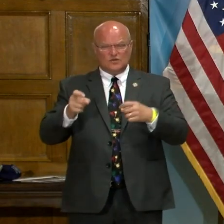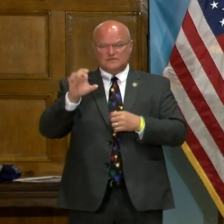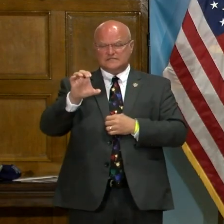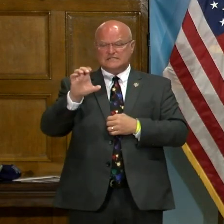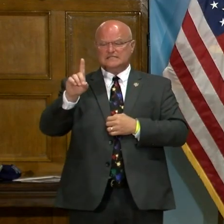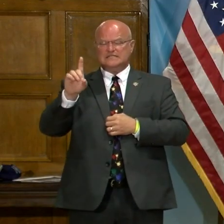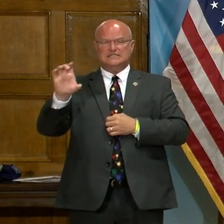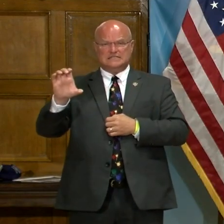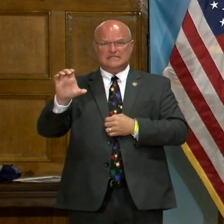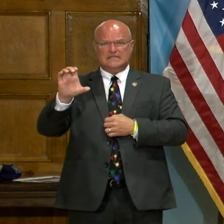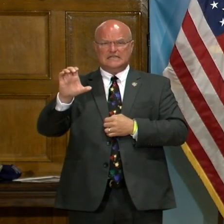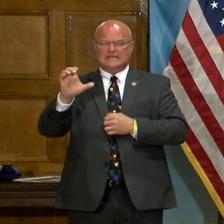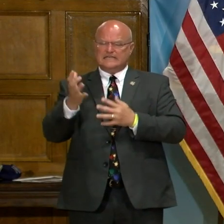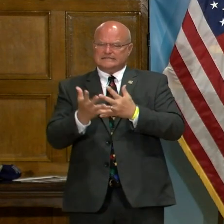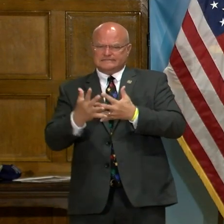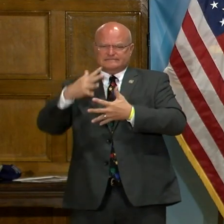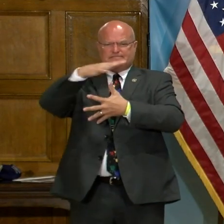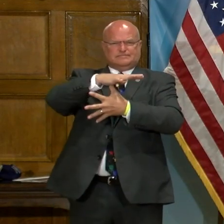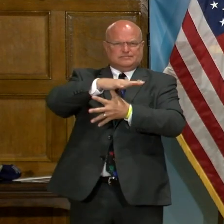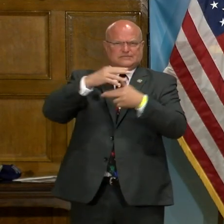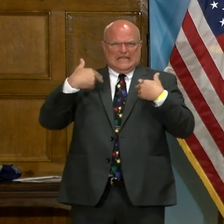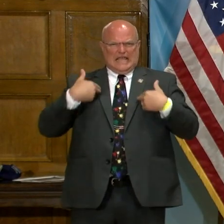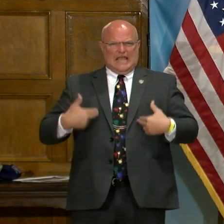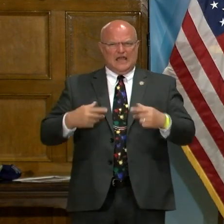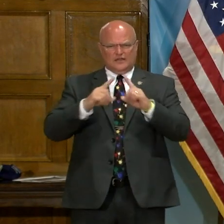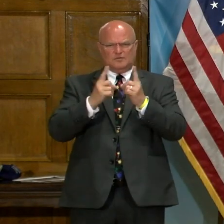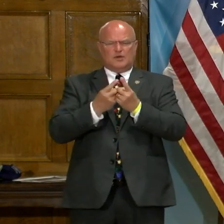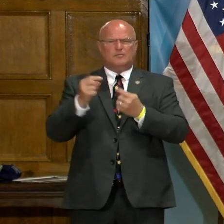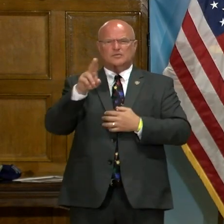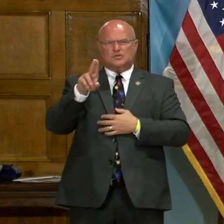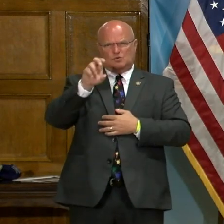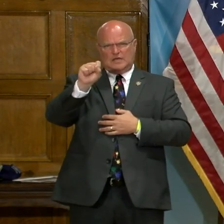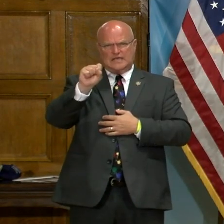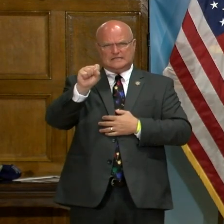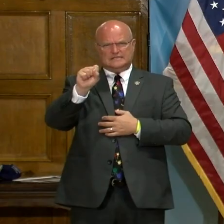the premier health